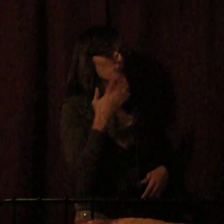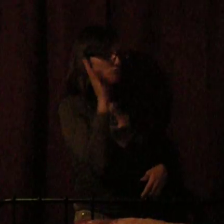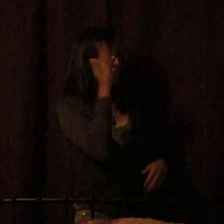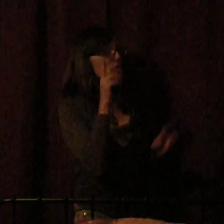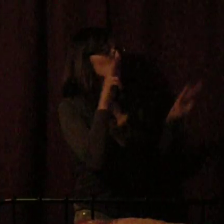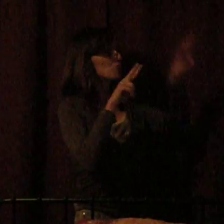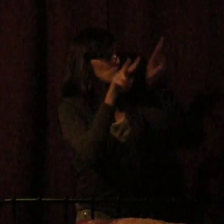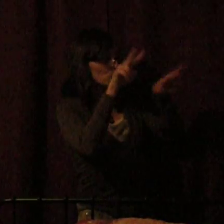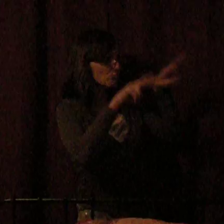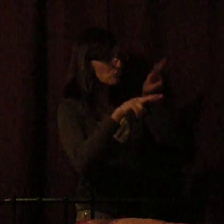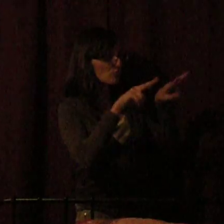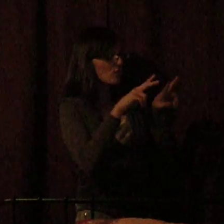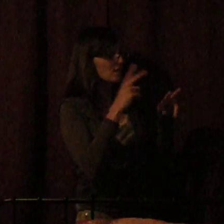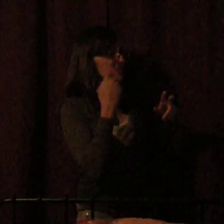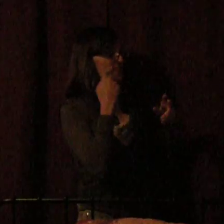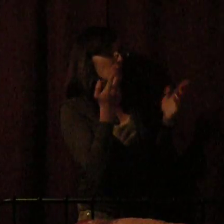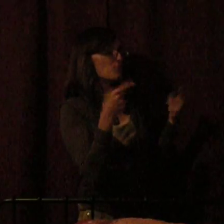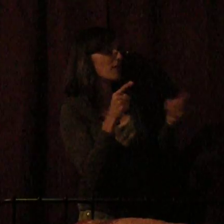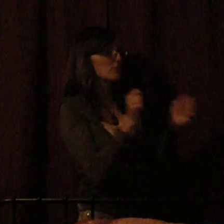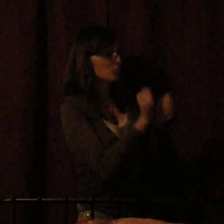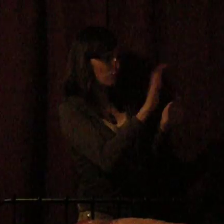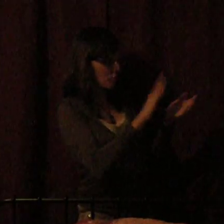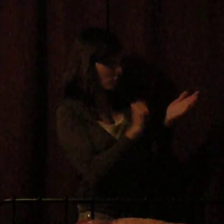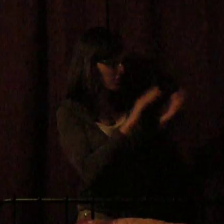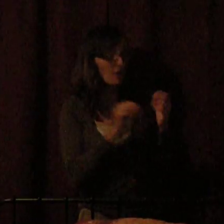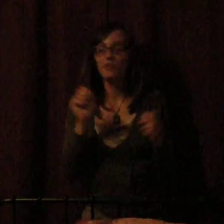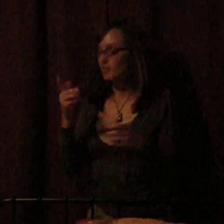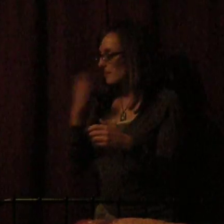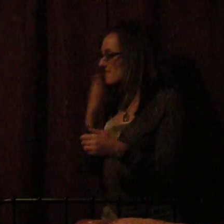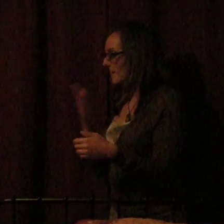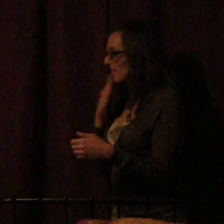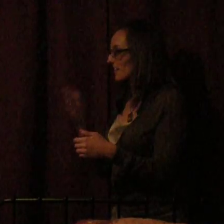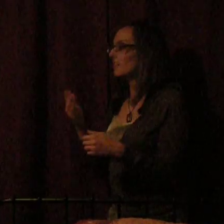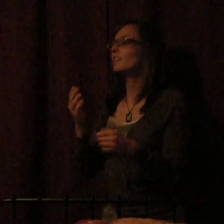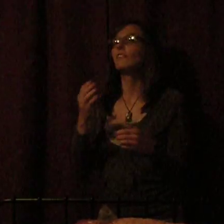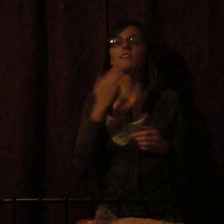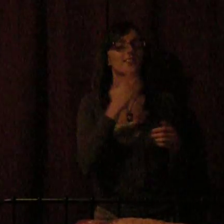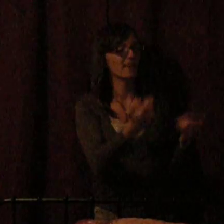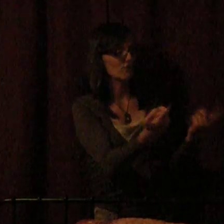shows up, so to speak. Okay, thank you very much. Thanks for taking time to be with us today. Julian